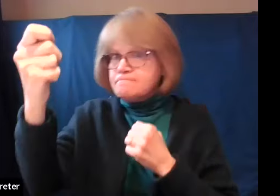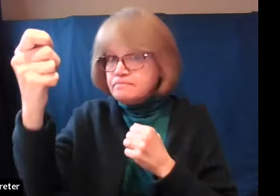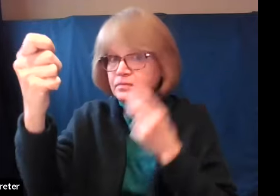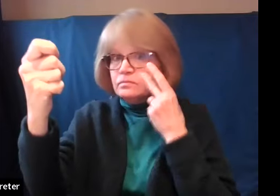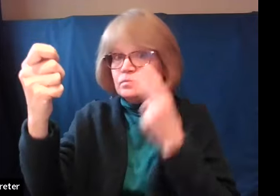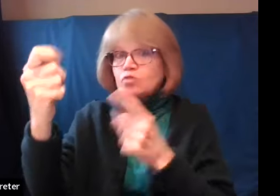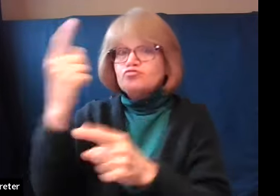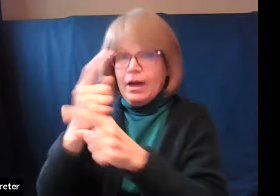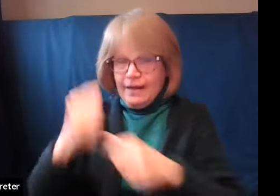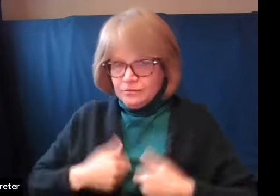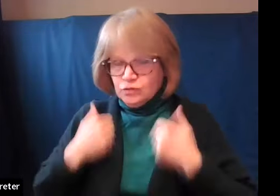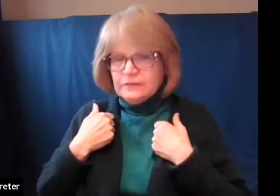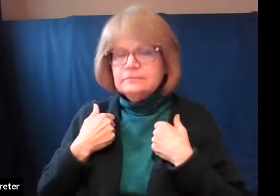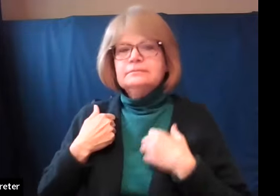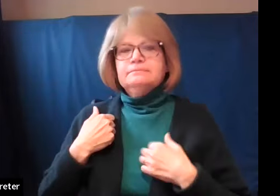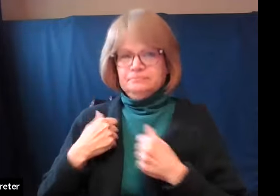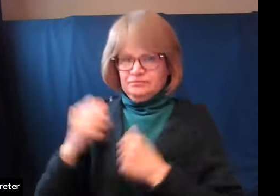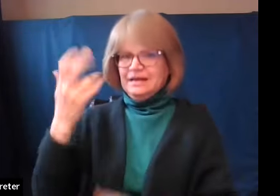correct address, sure enough,